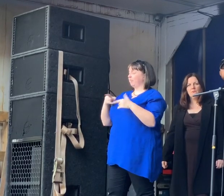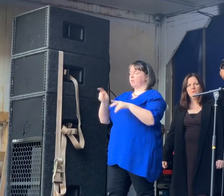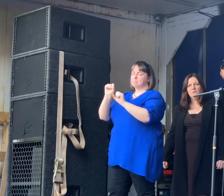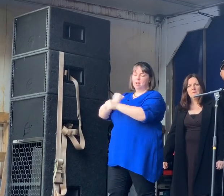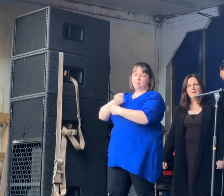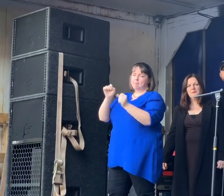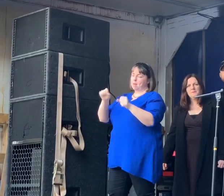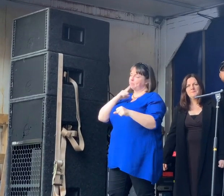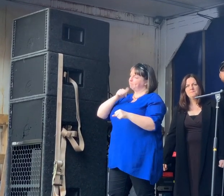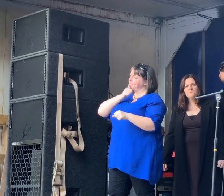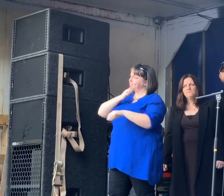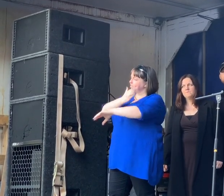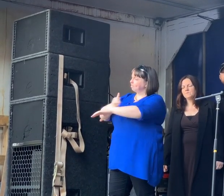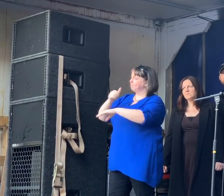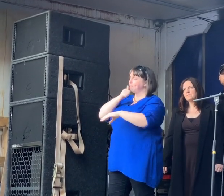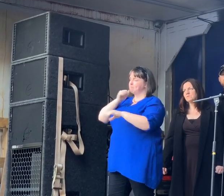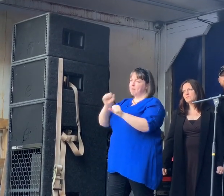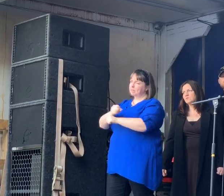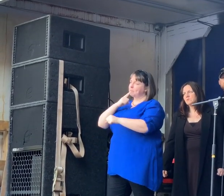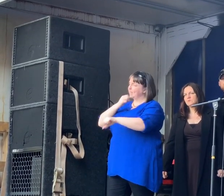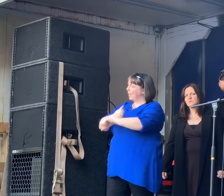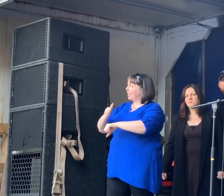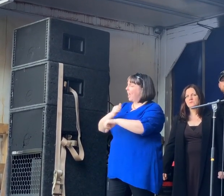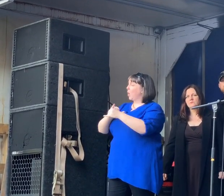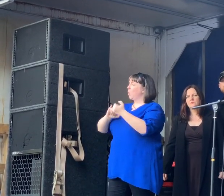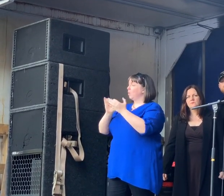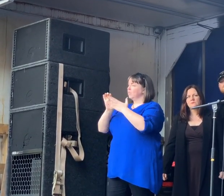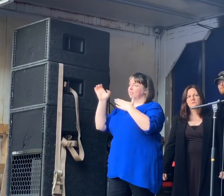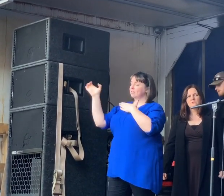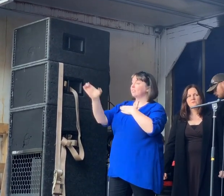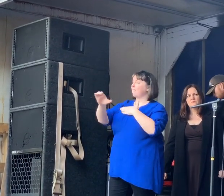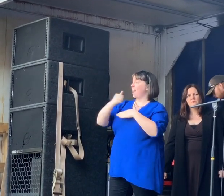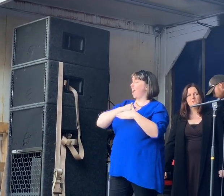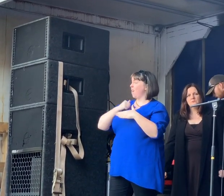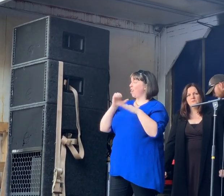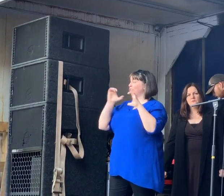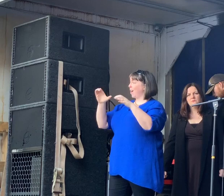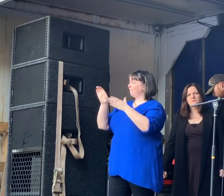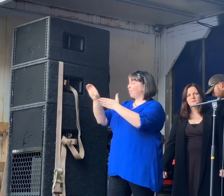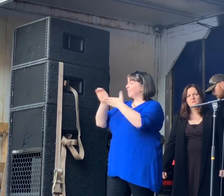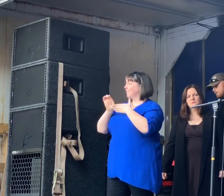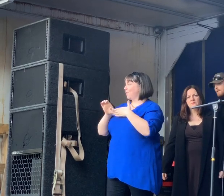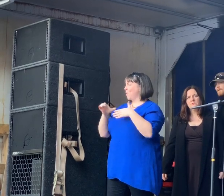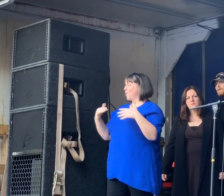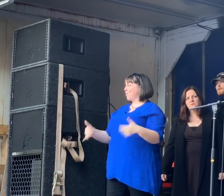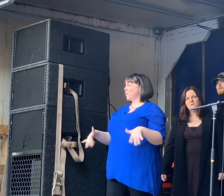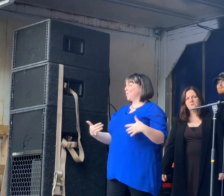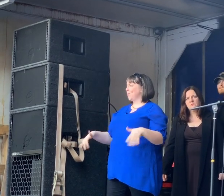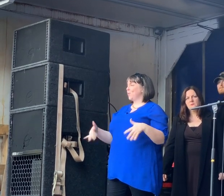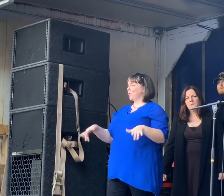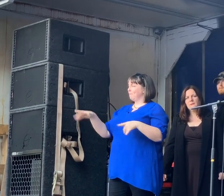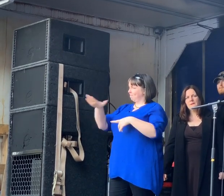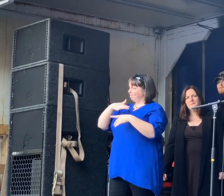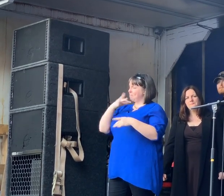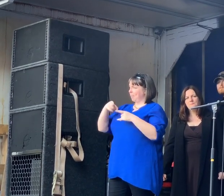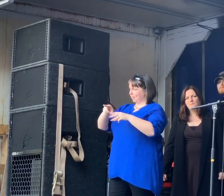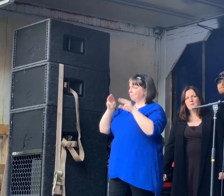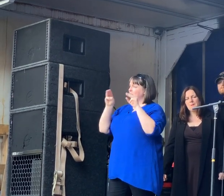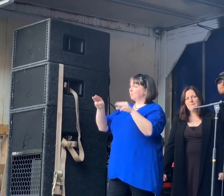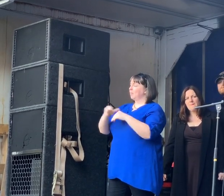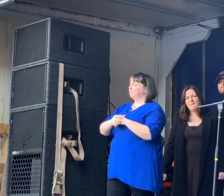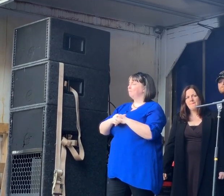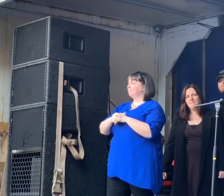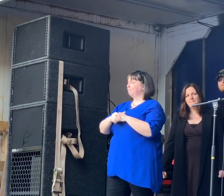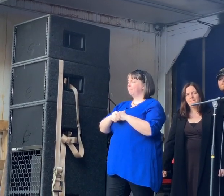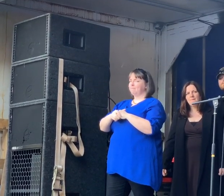far away, and who donated to our crowd fund, all of you who made this possible to make this march happen.